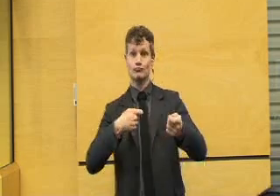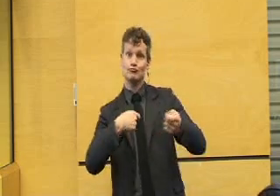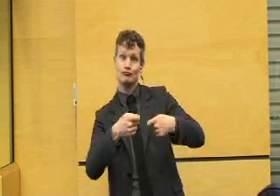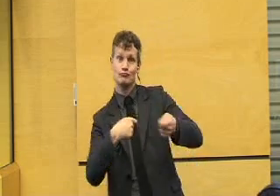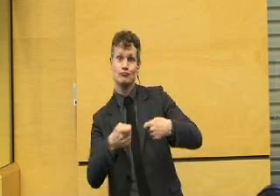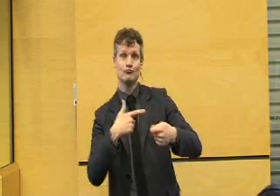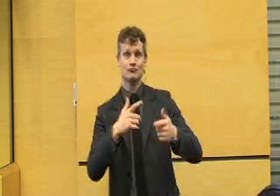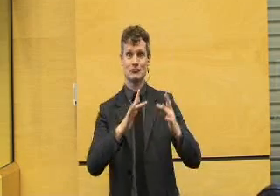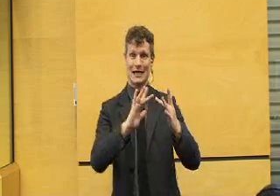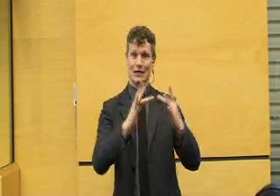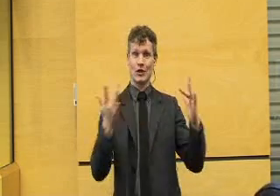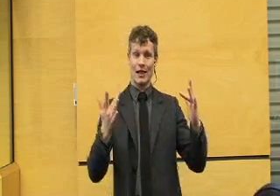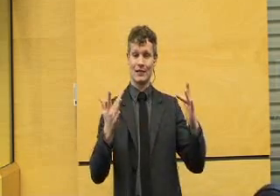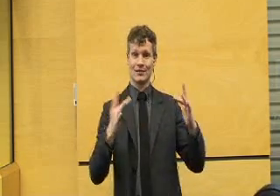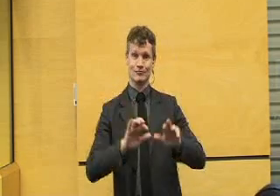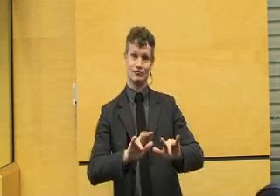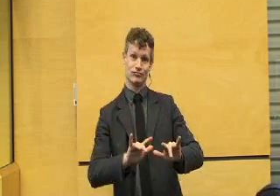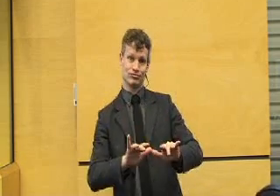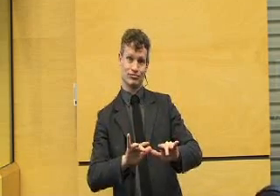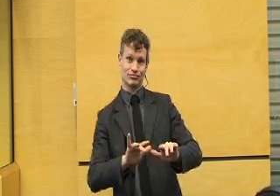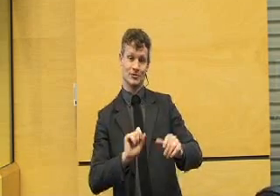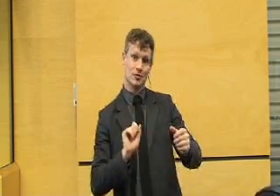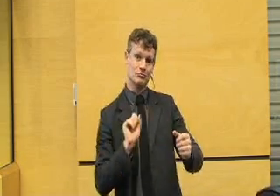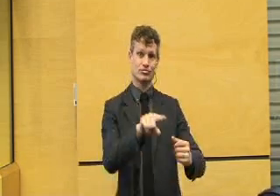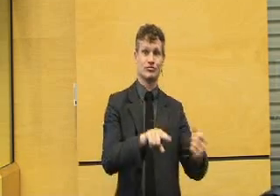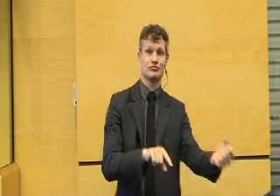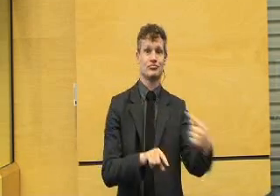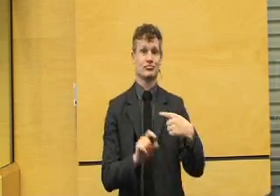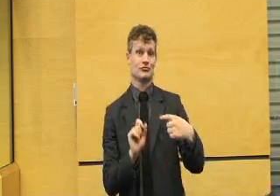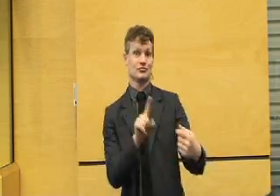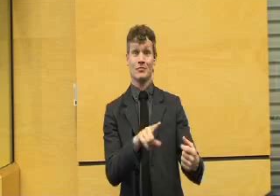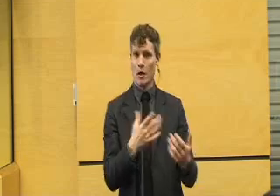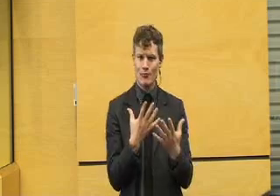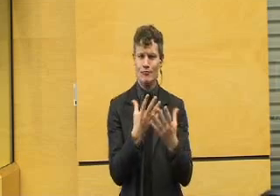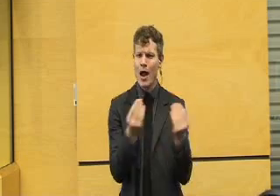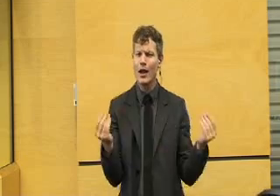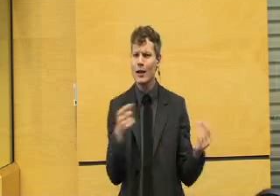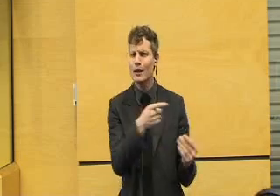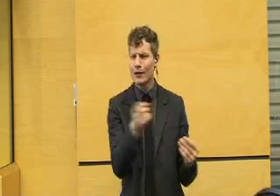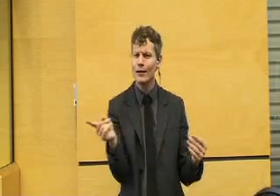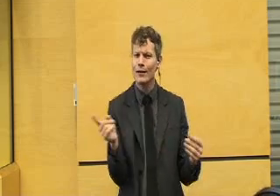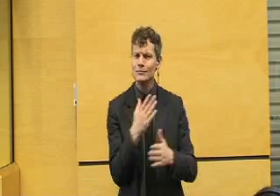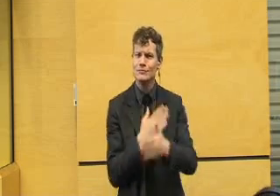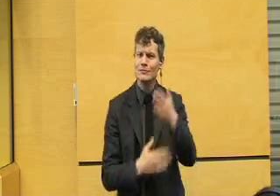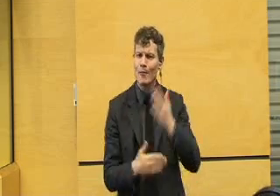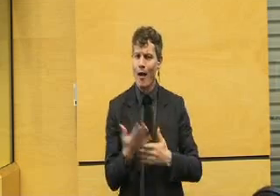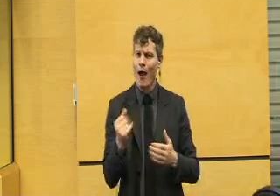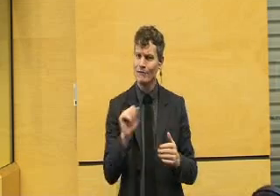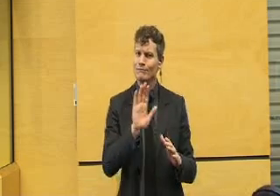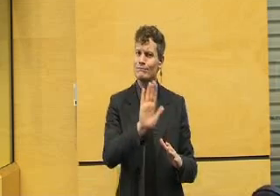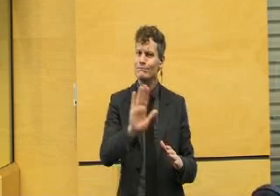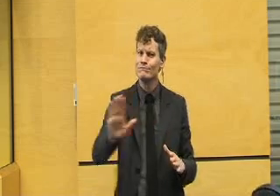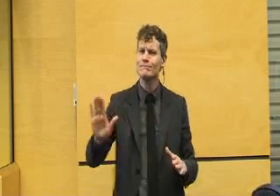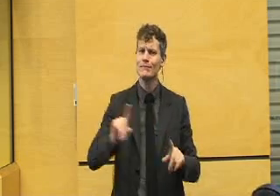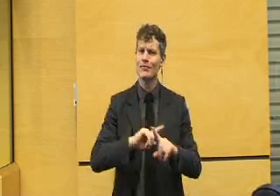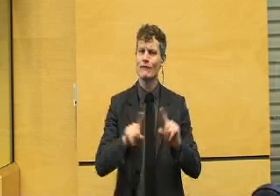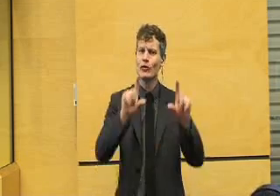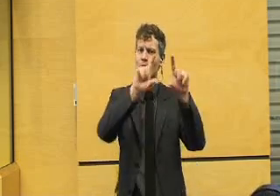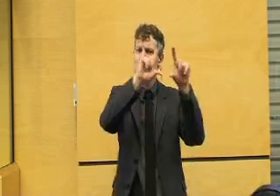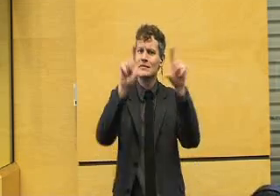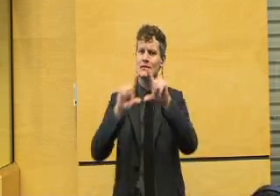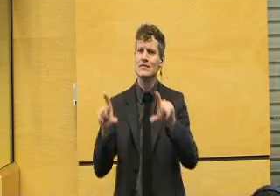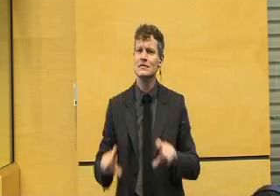with disabilities have already opened up their own businesses through Internet. So